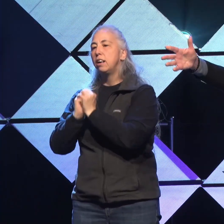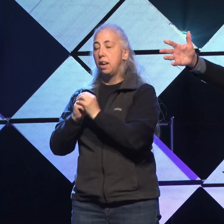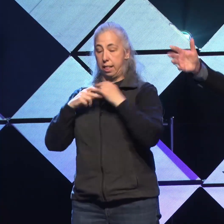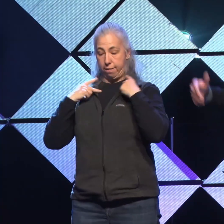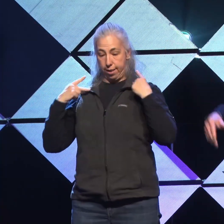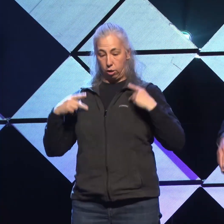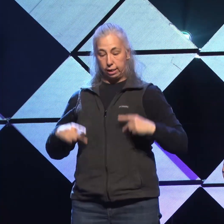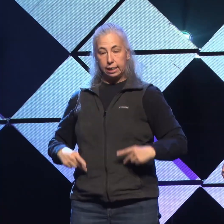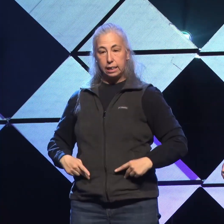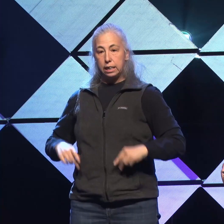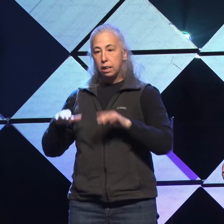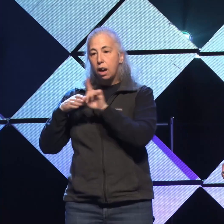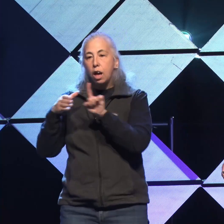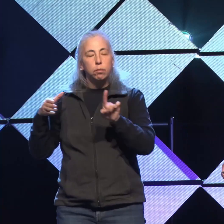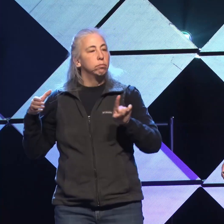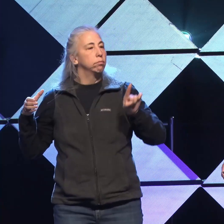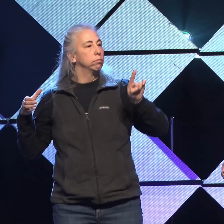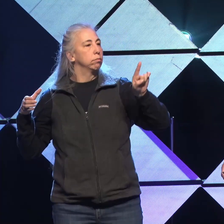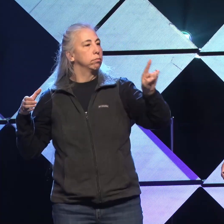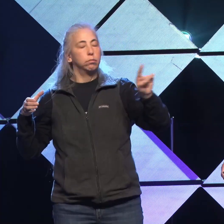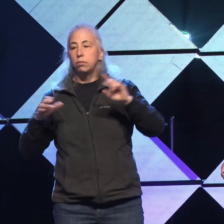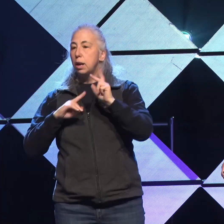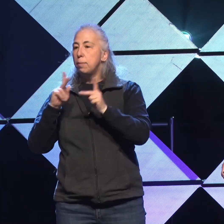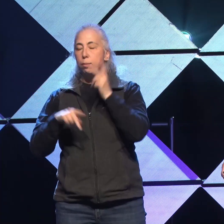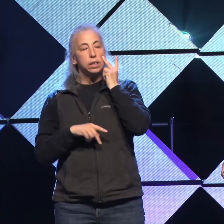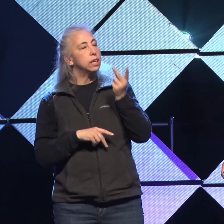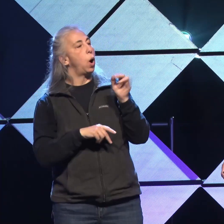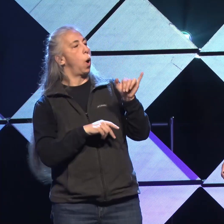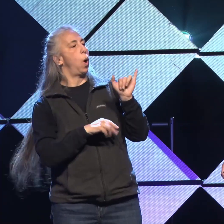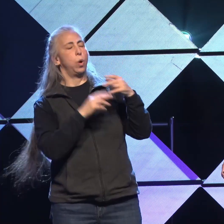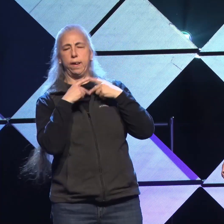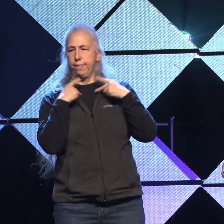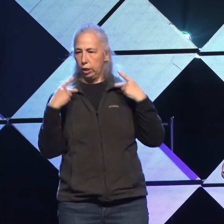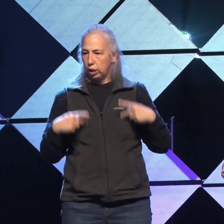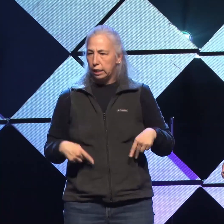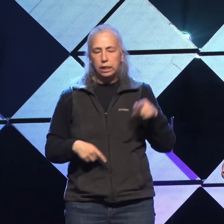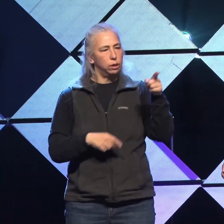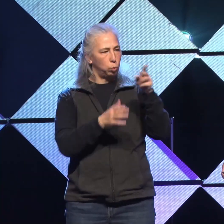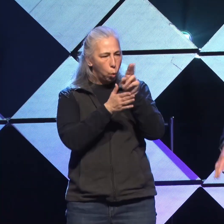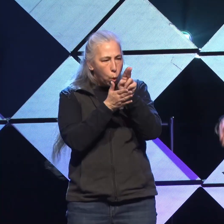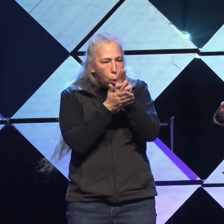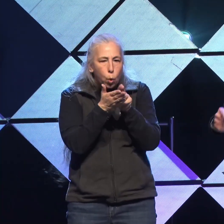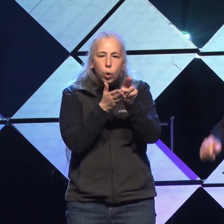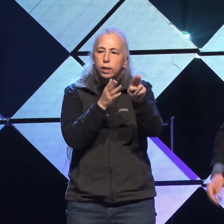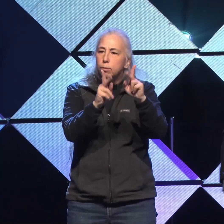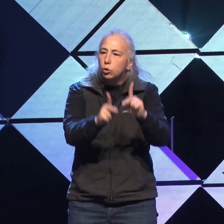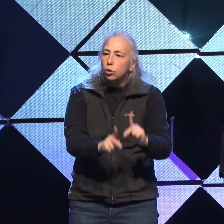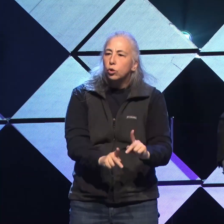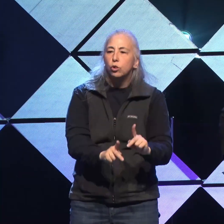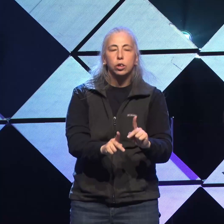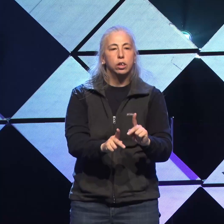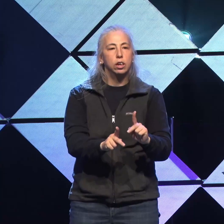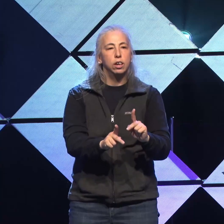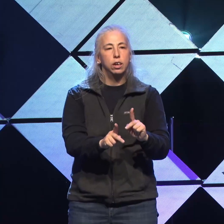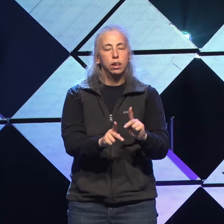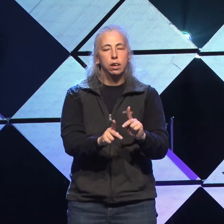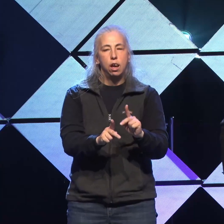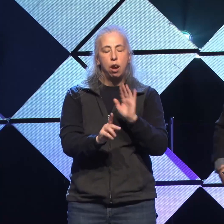People see that, they're not shocked. He's a Pharisee, he's a holy man. And he acts like he's praying to